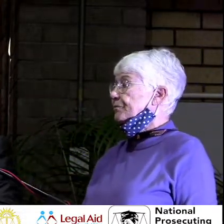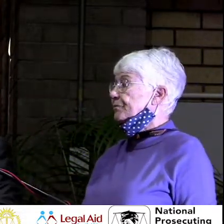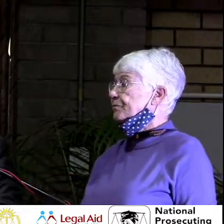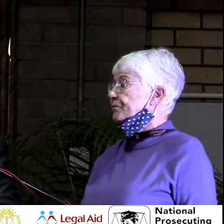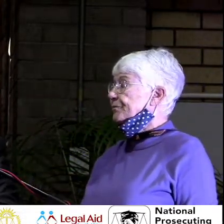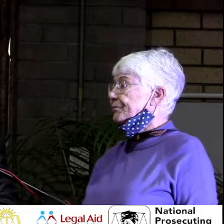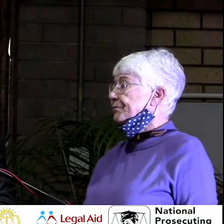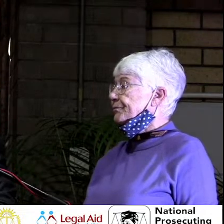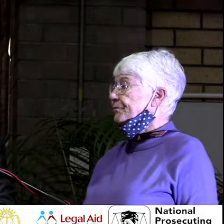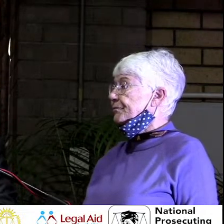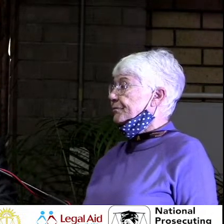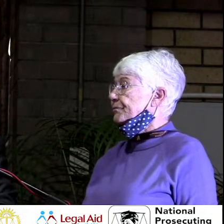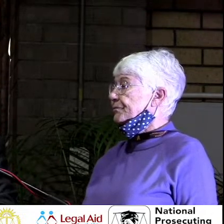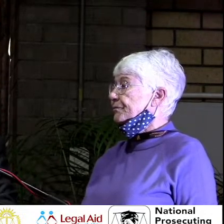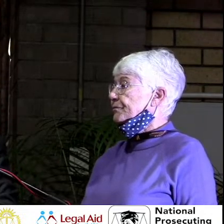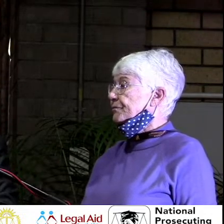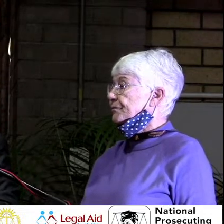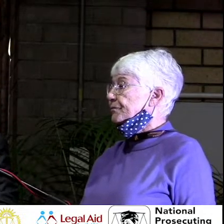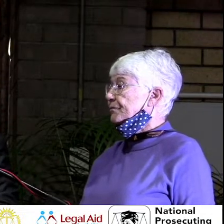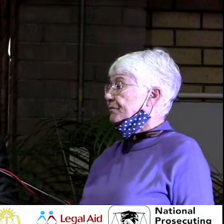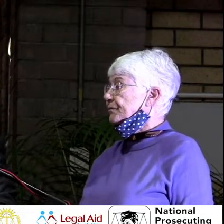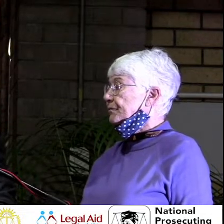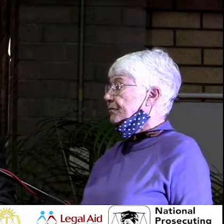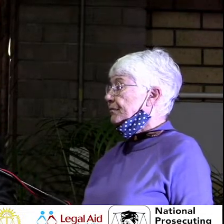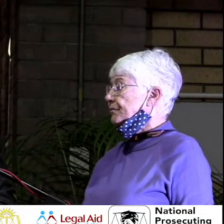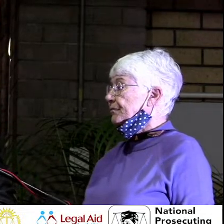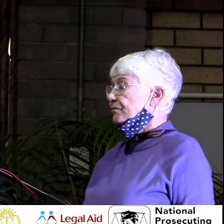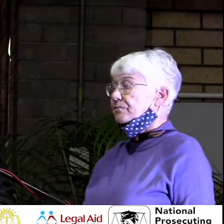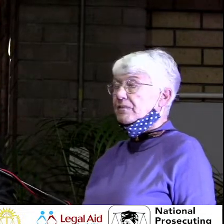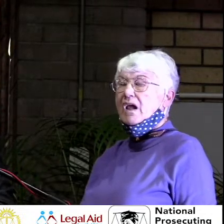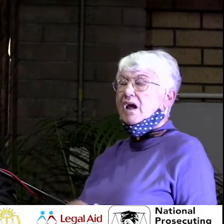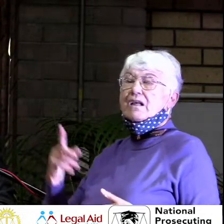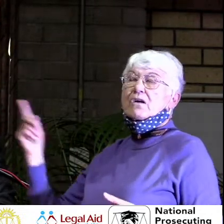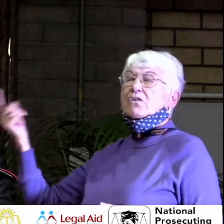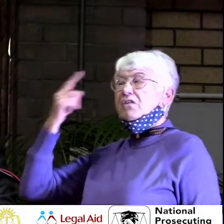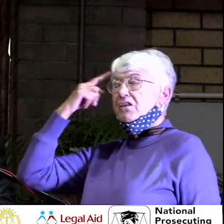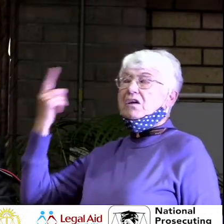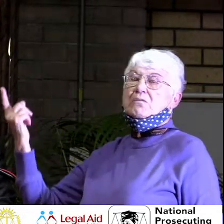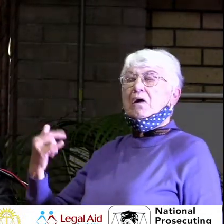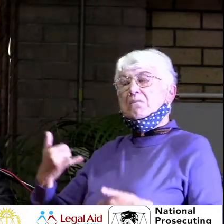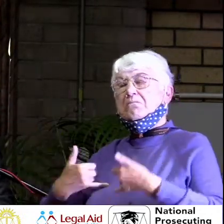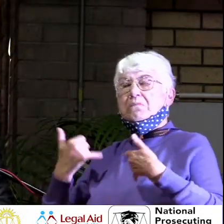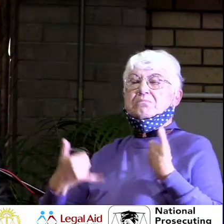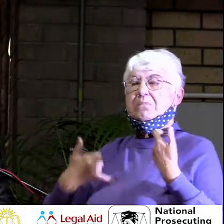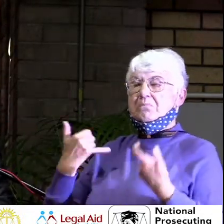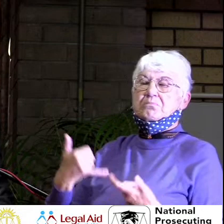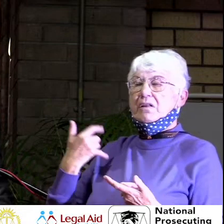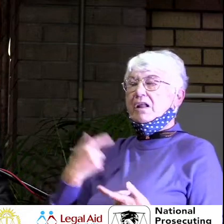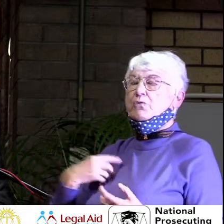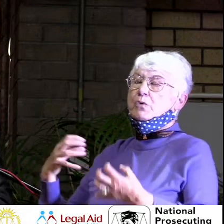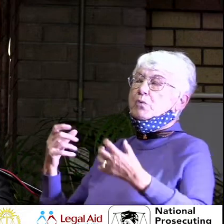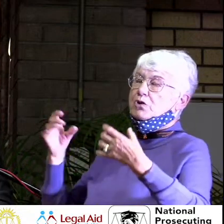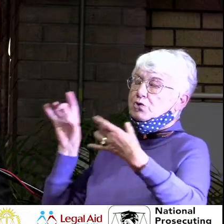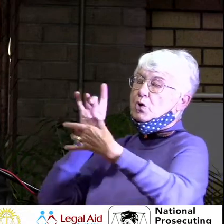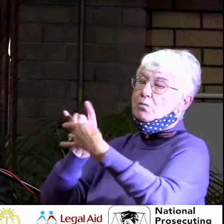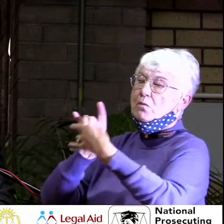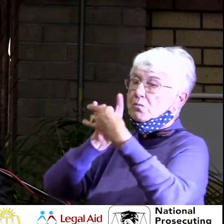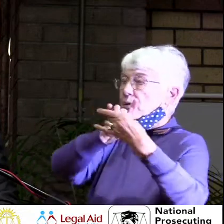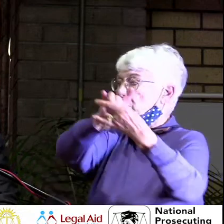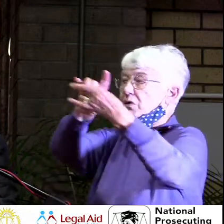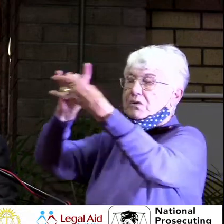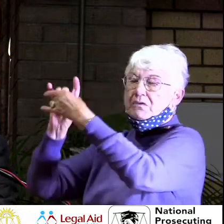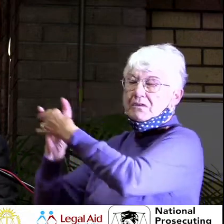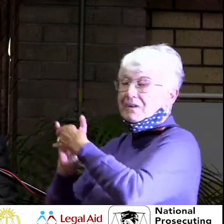with the community? No, it's not. We're serious. We want to hear from you, and we don't want this to be